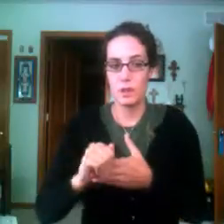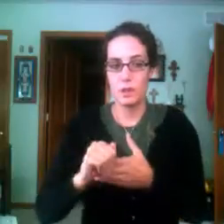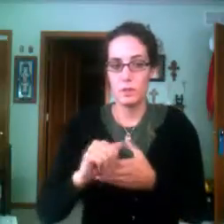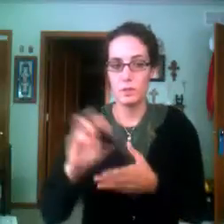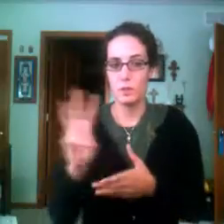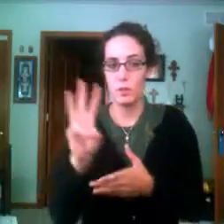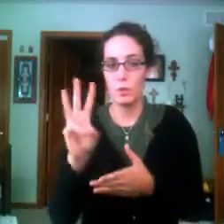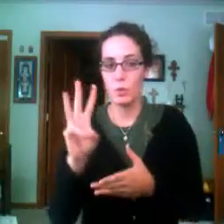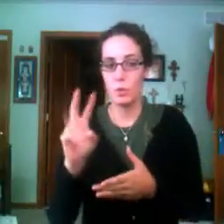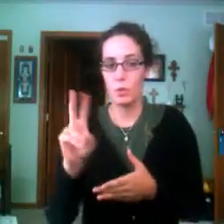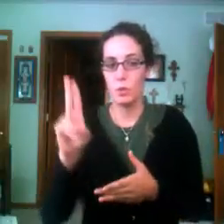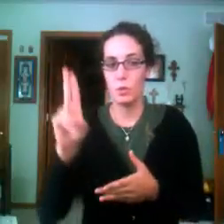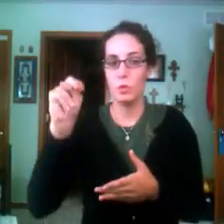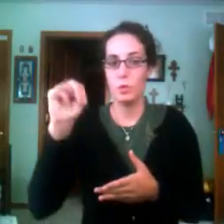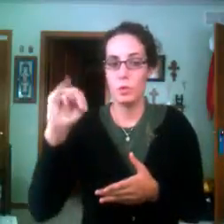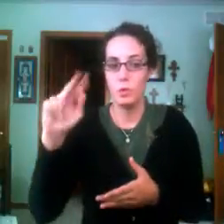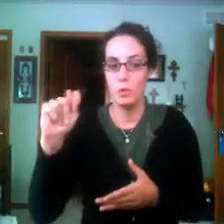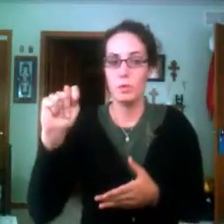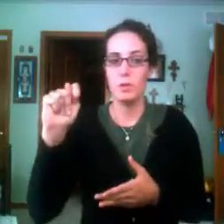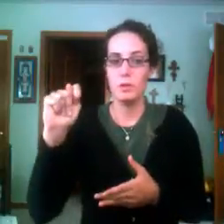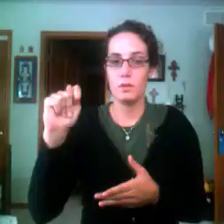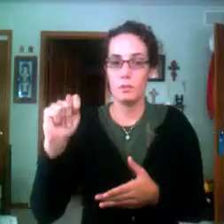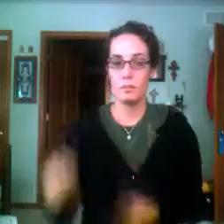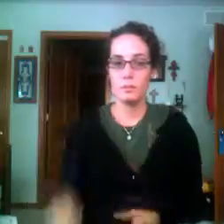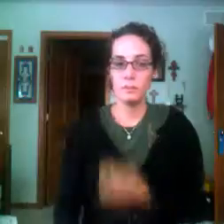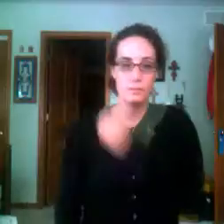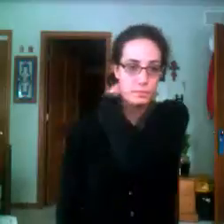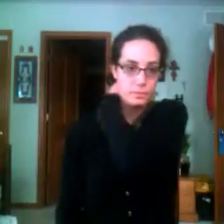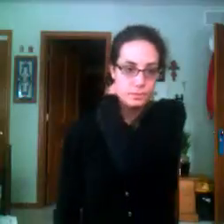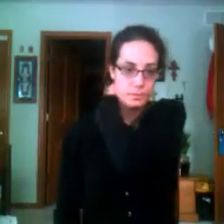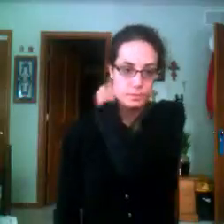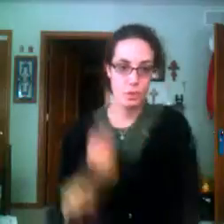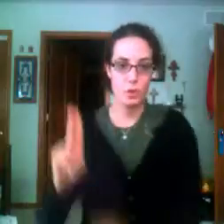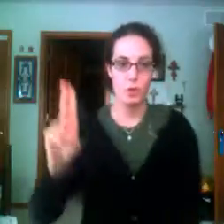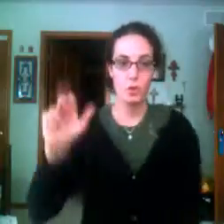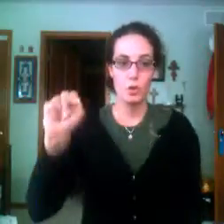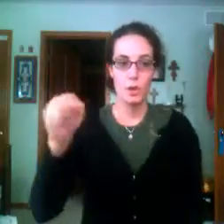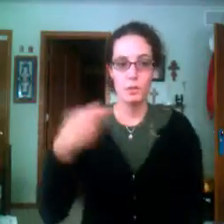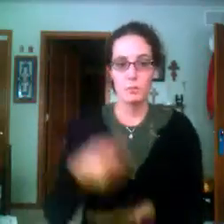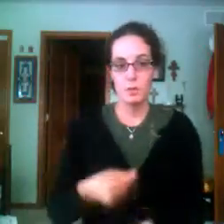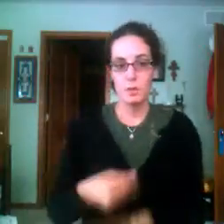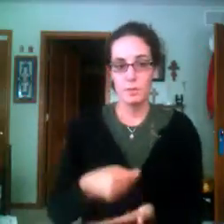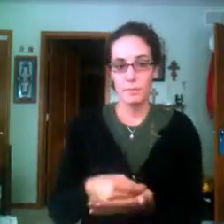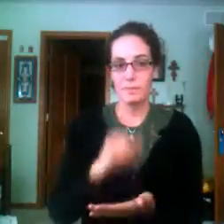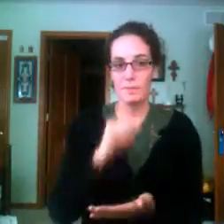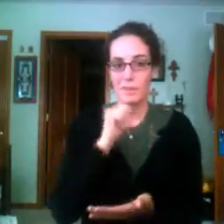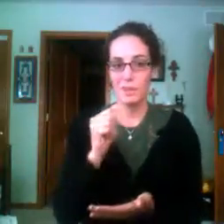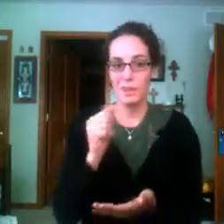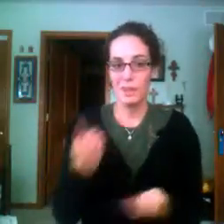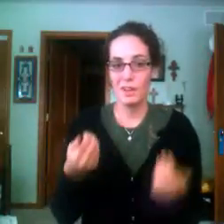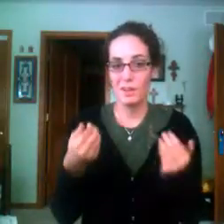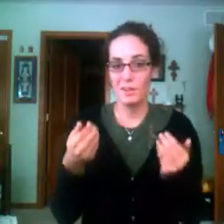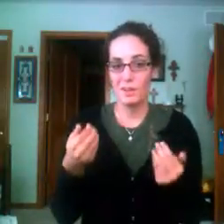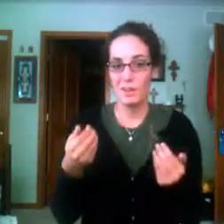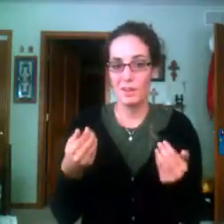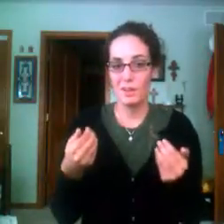currency, in case you're in a different country, this is one example of the United States currency, we don't just have dollars, we also have